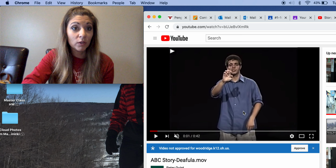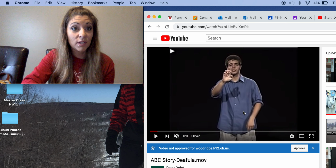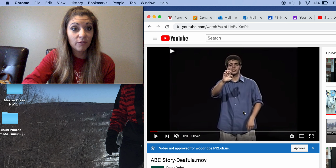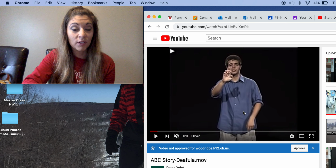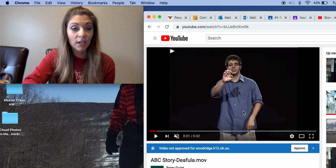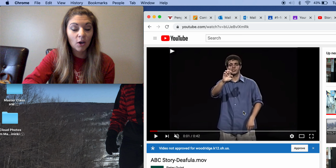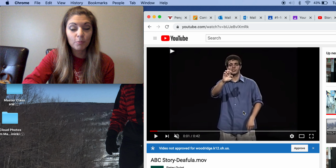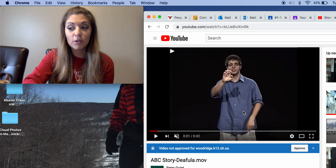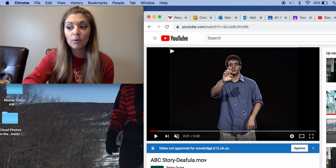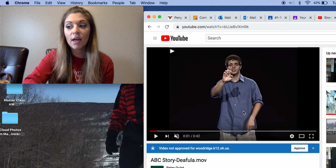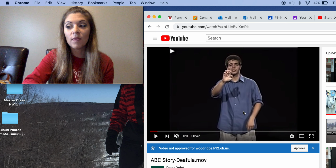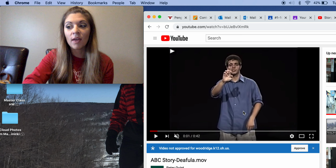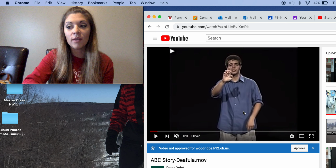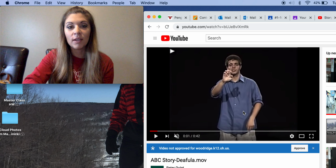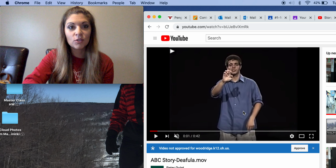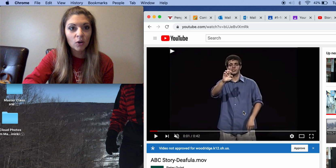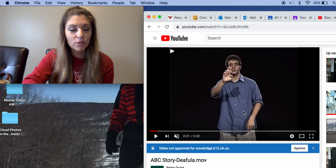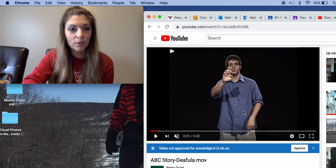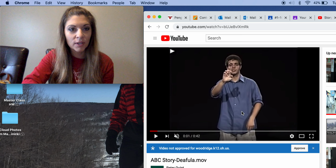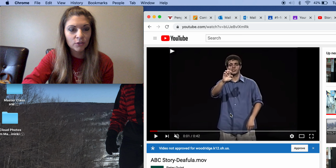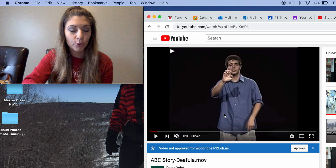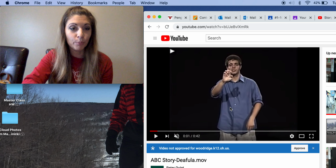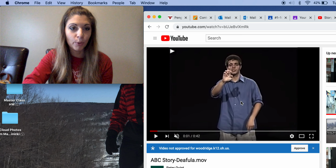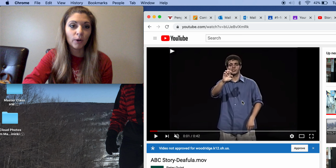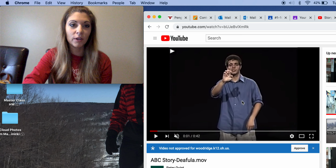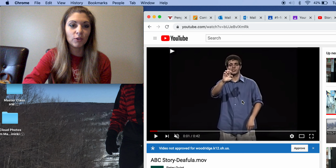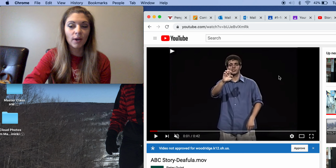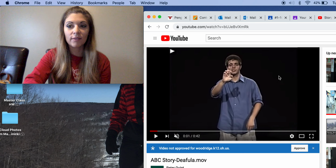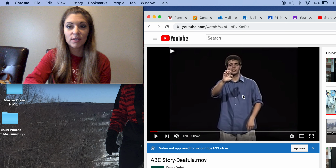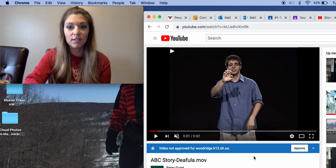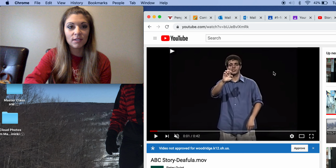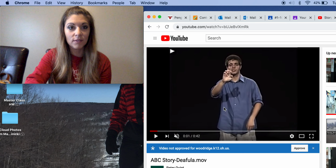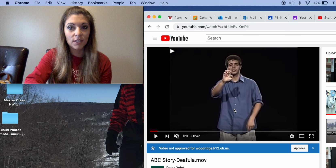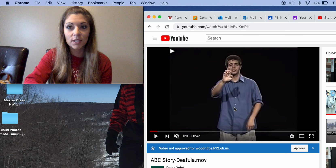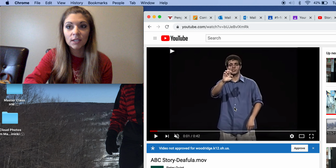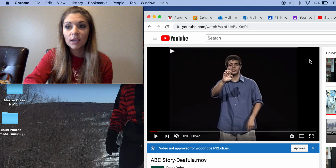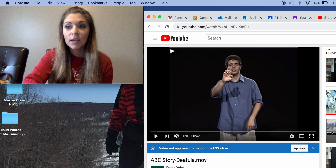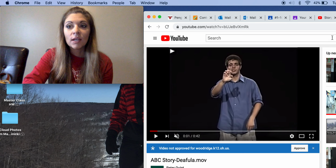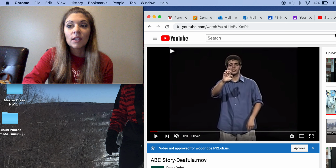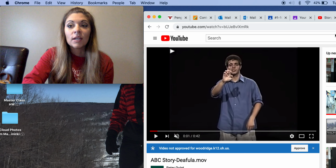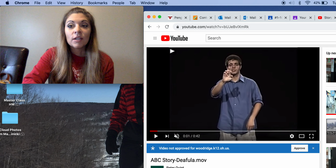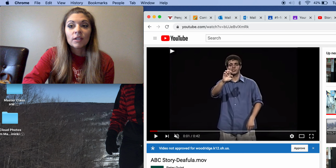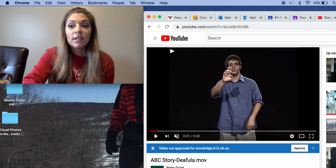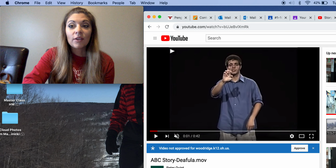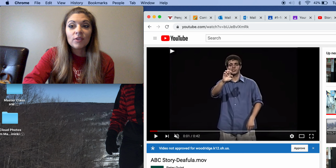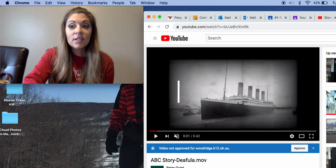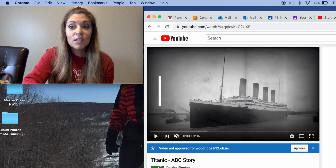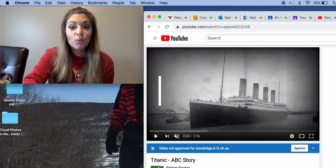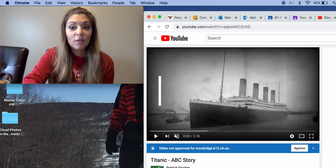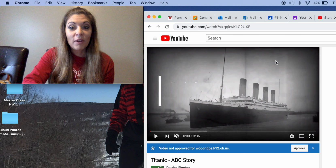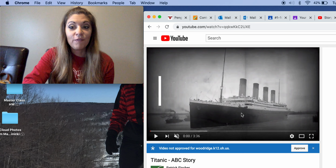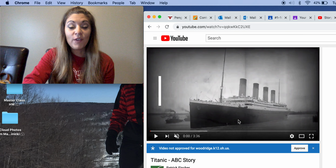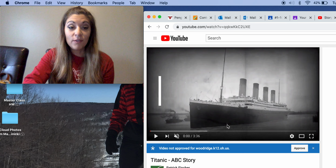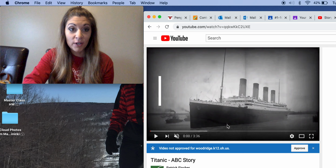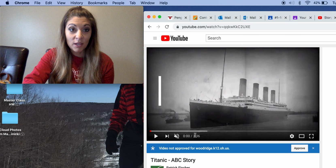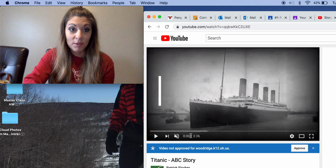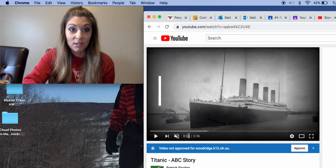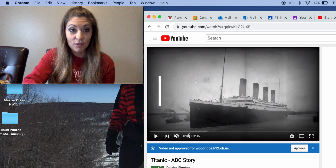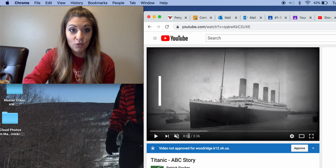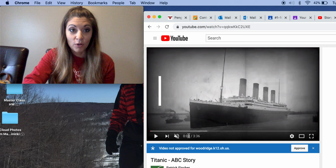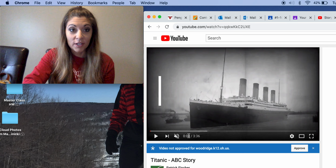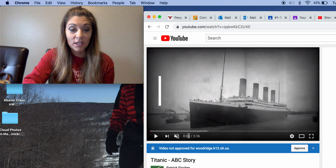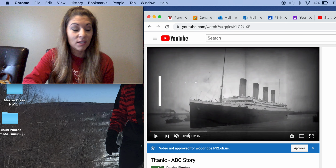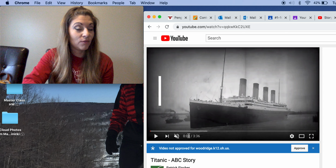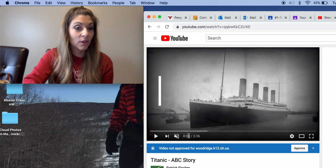It will definitely help you. And then it's also in your book. You have this DVD. Now, this is one of my favorite